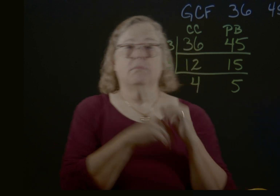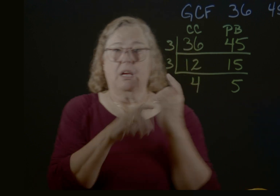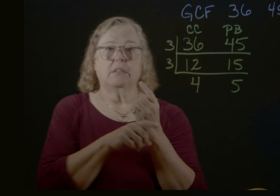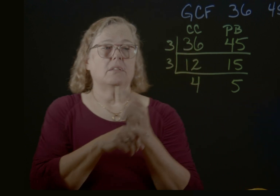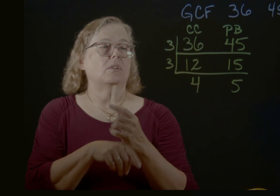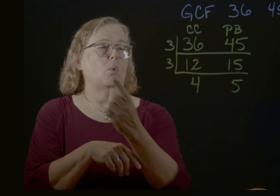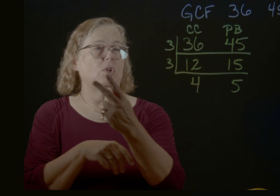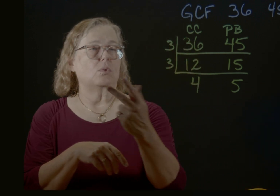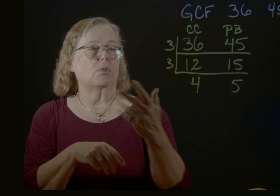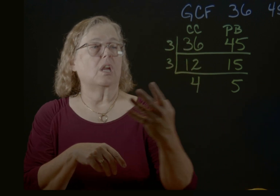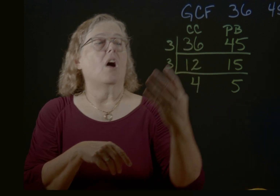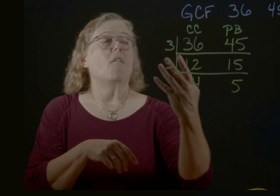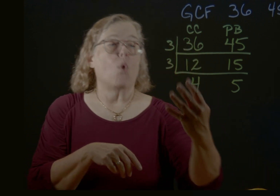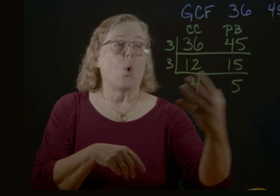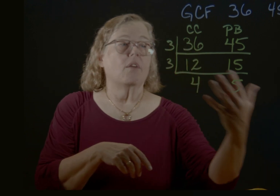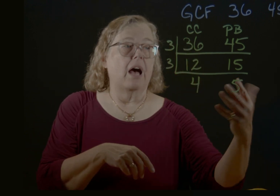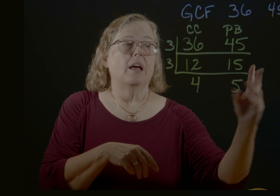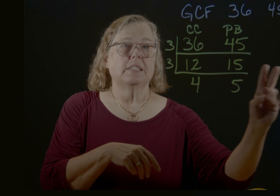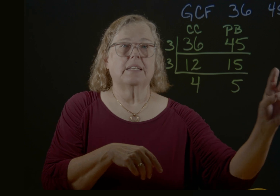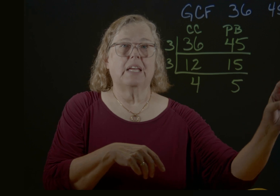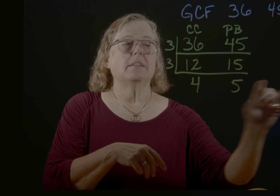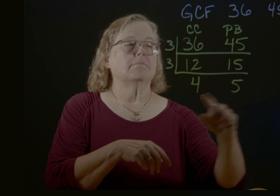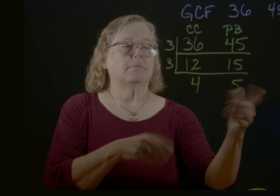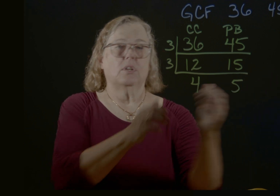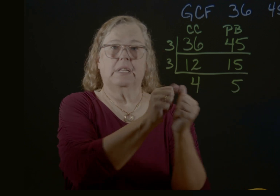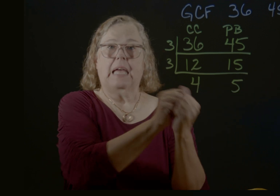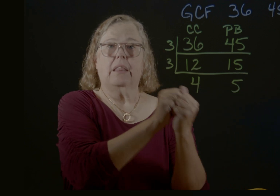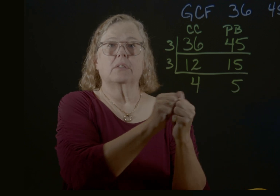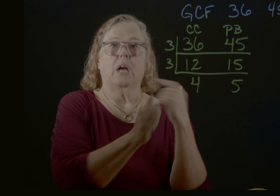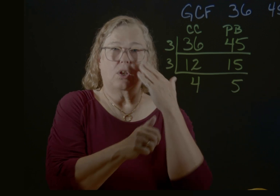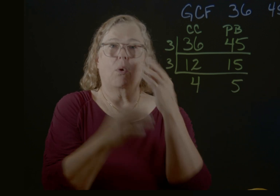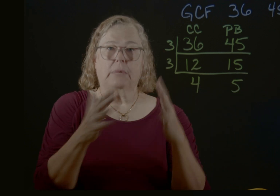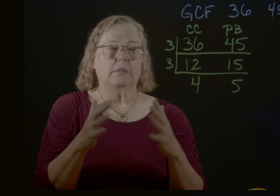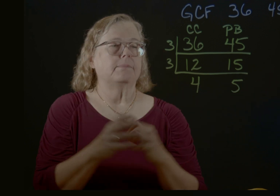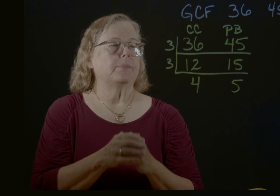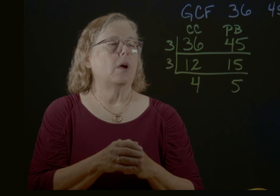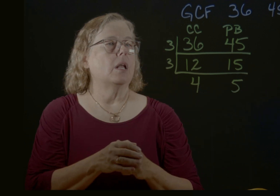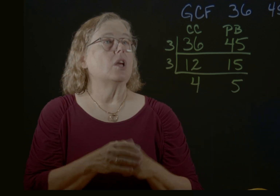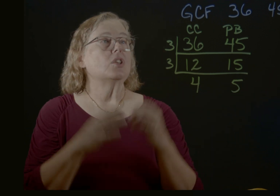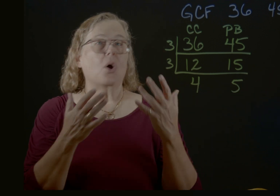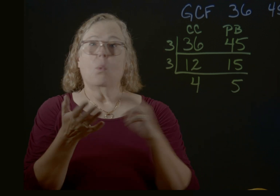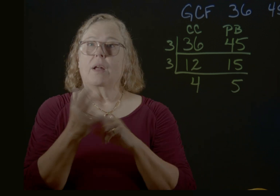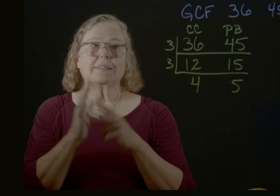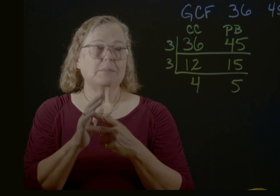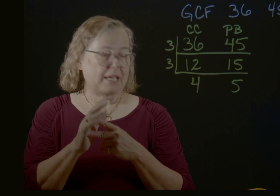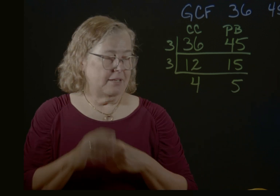right? The counting numbers 1, 2, 3, 4, 5 are right next to each other. They're together. I know that I'm done. There's no more common